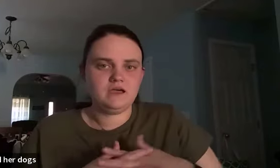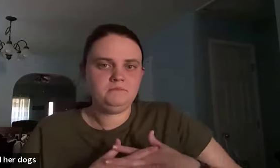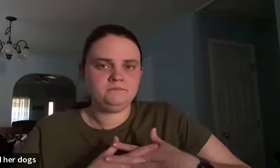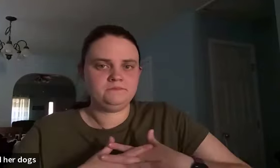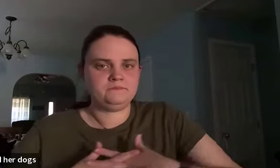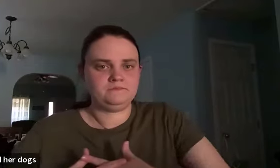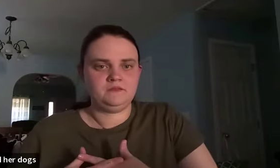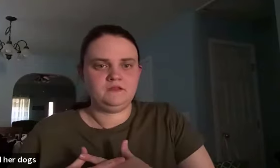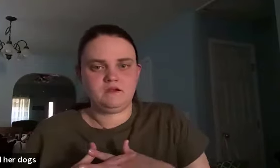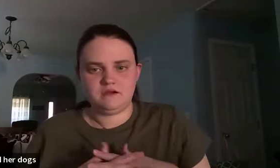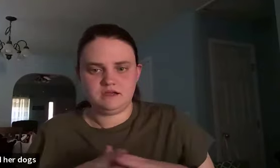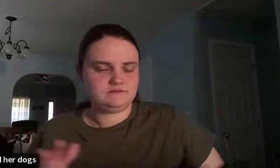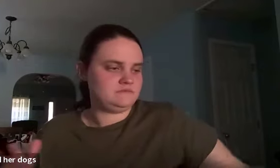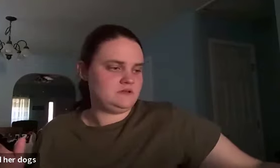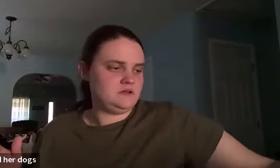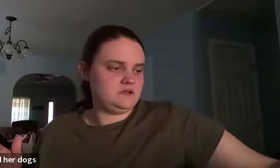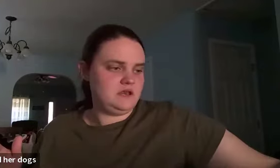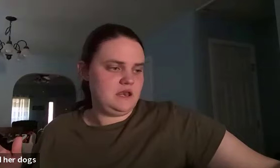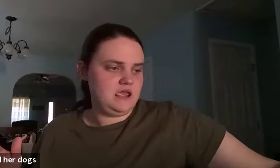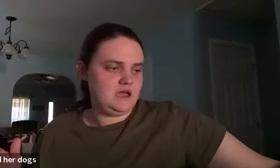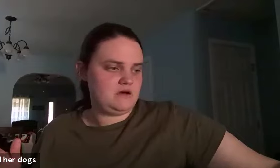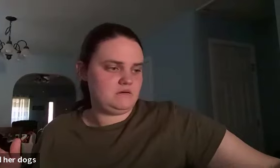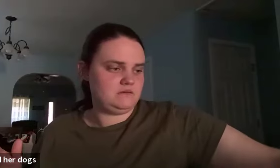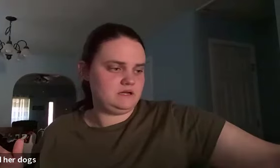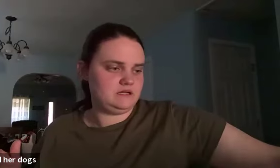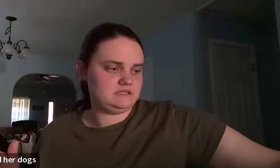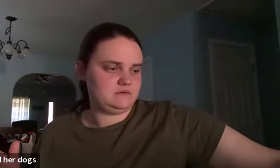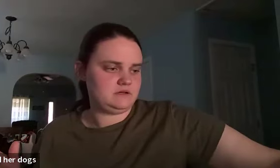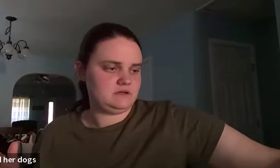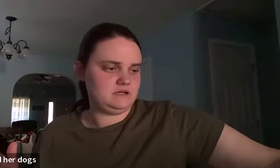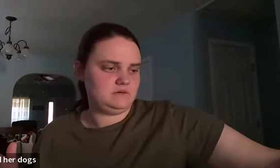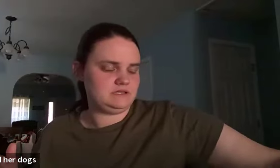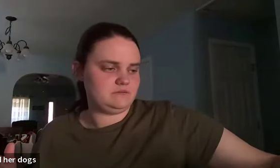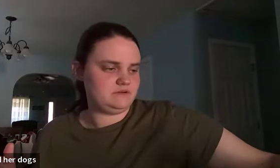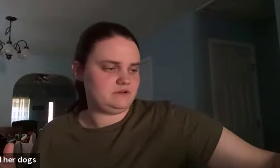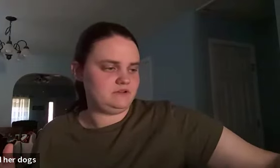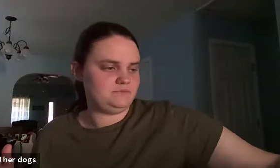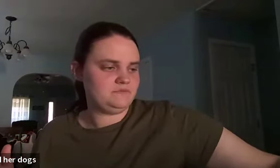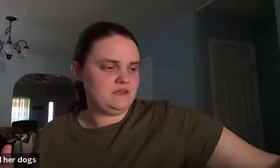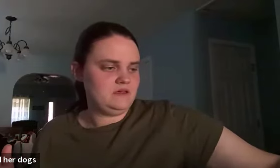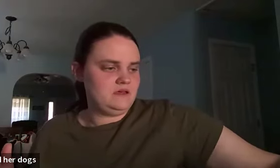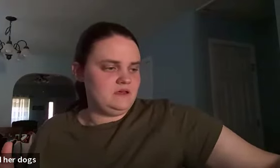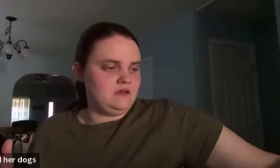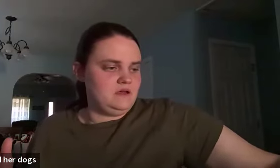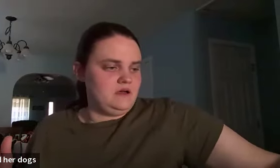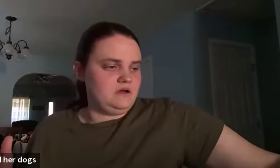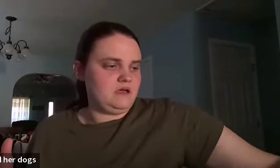Okay. All right. Now, what did I say we were going to? I know what I said we were going to do.